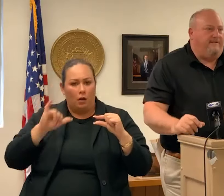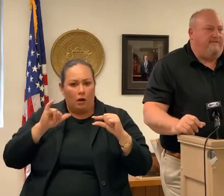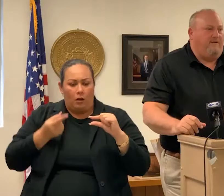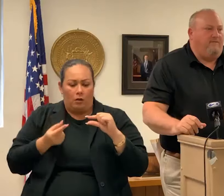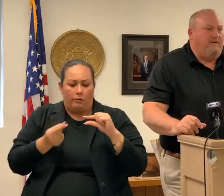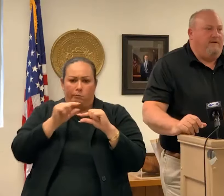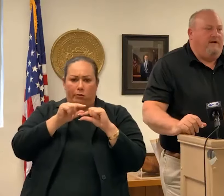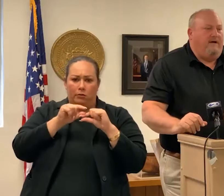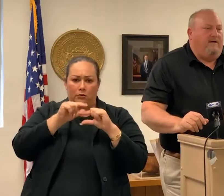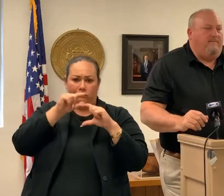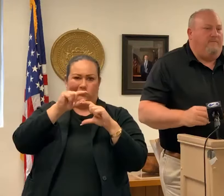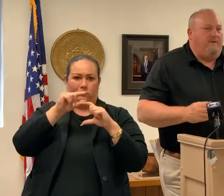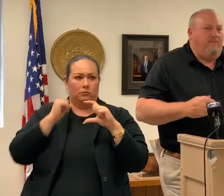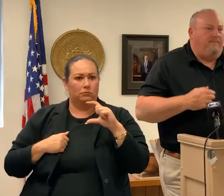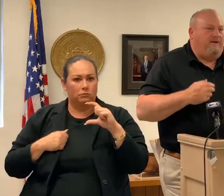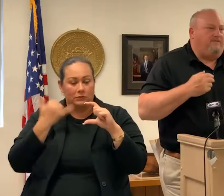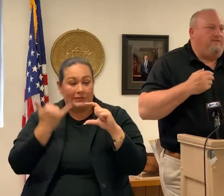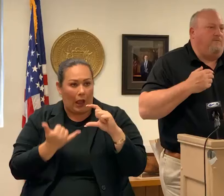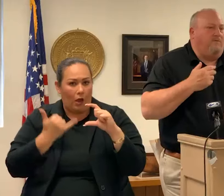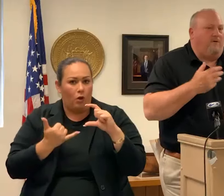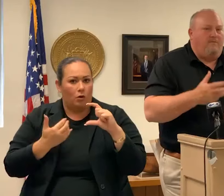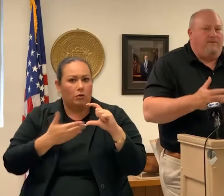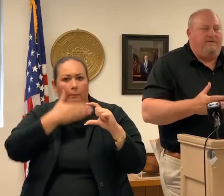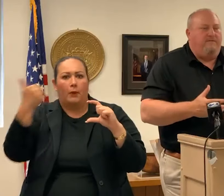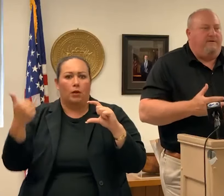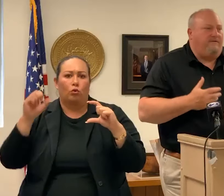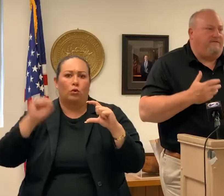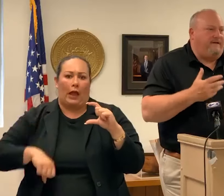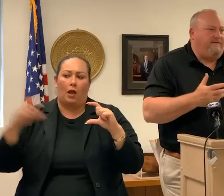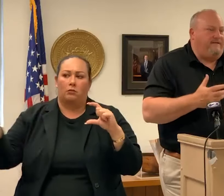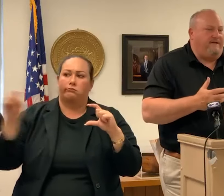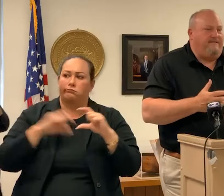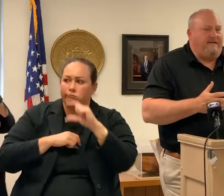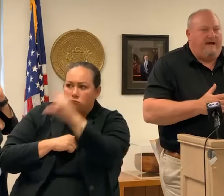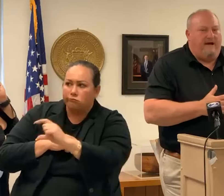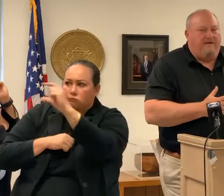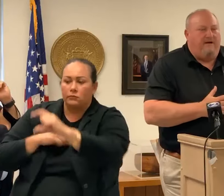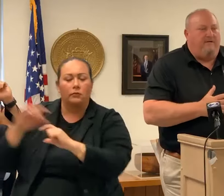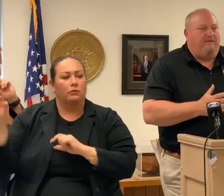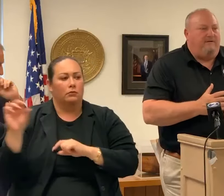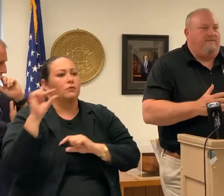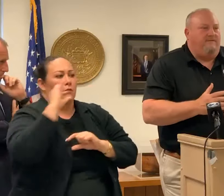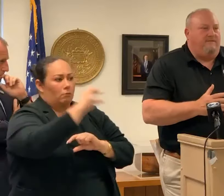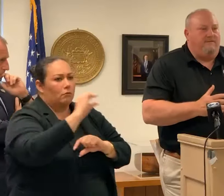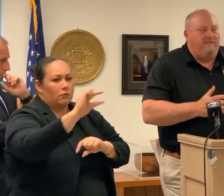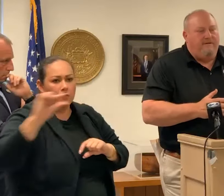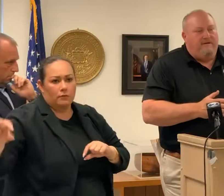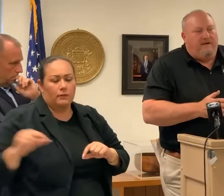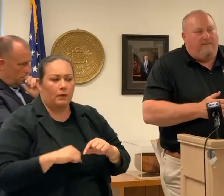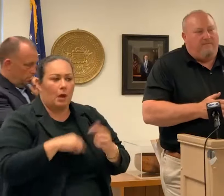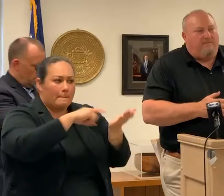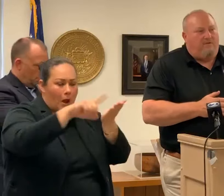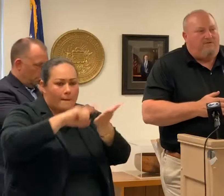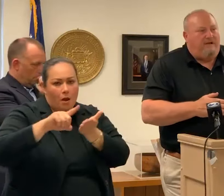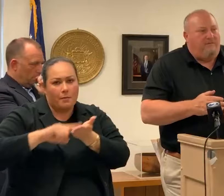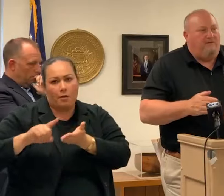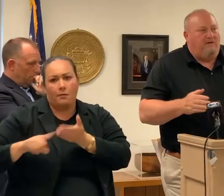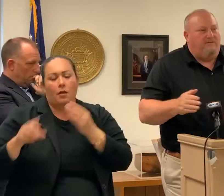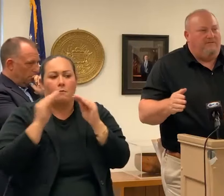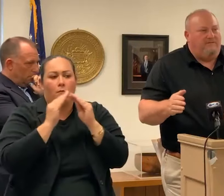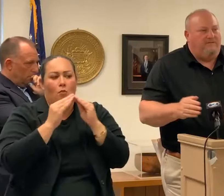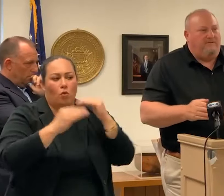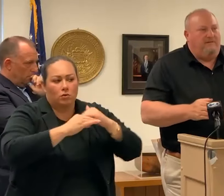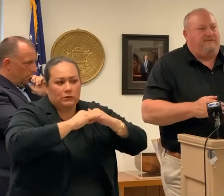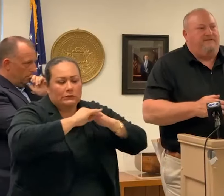meet the need here. So we want to make sure that we're working with you, we understand your needs, and how to help you get to a much more